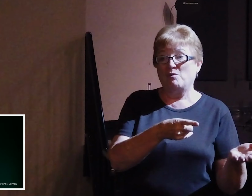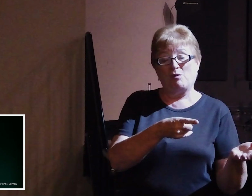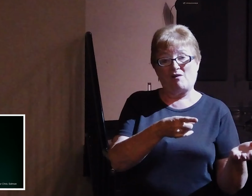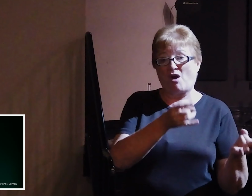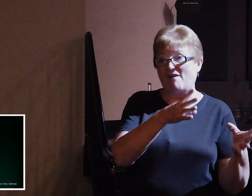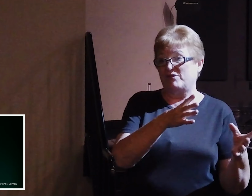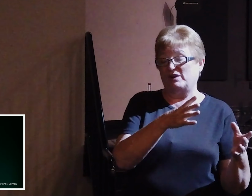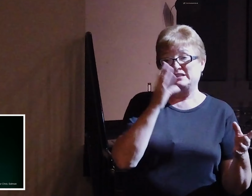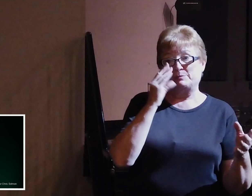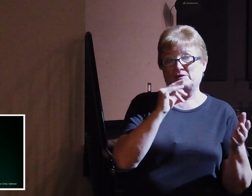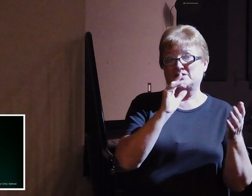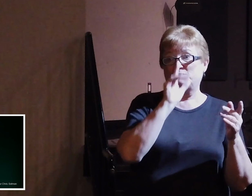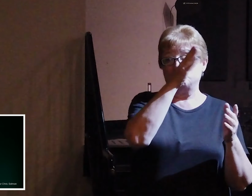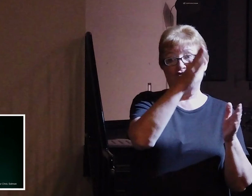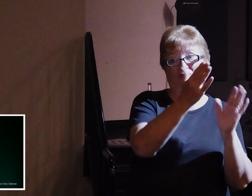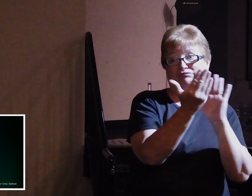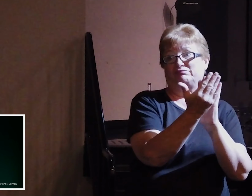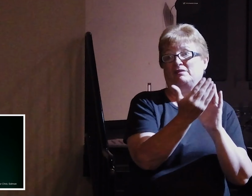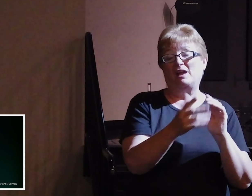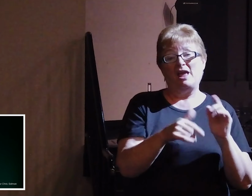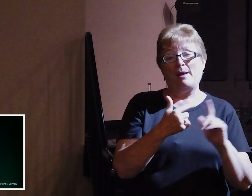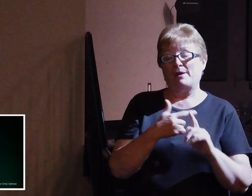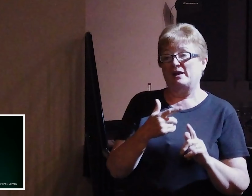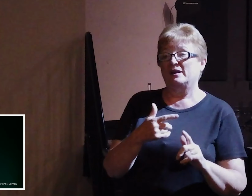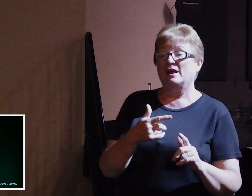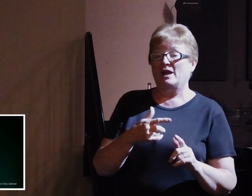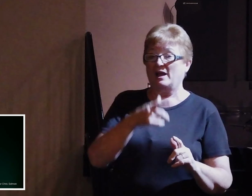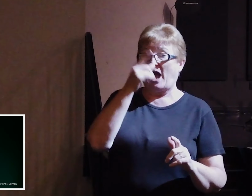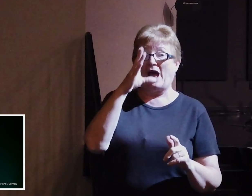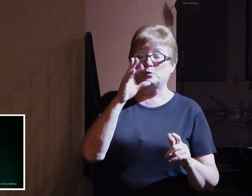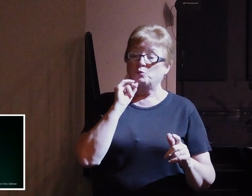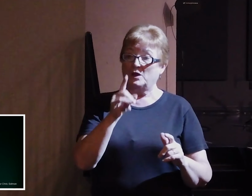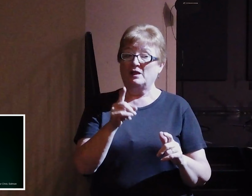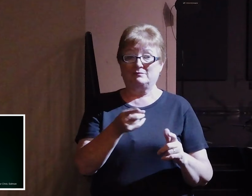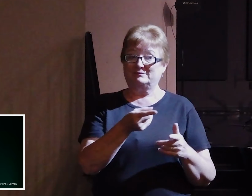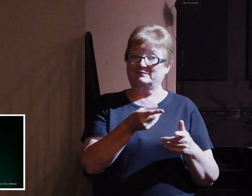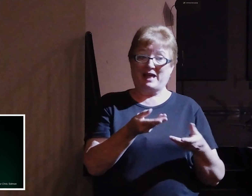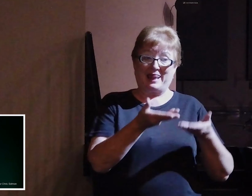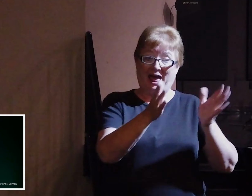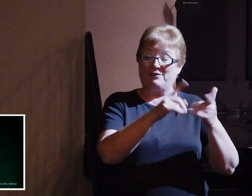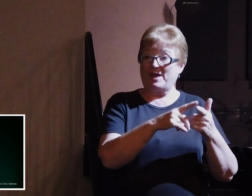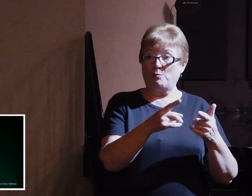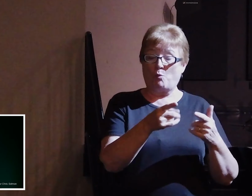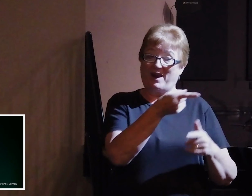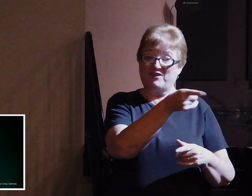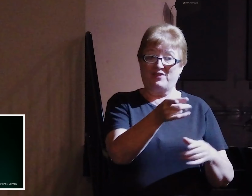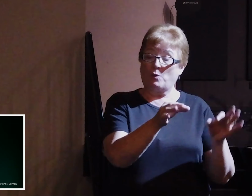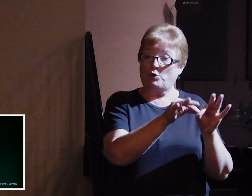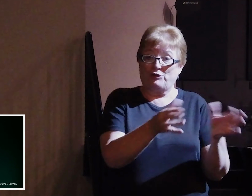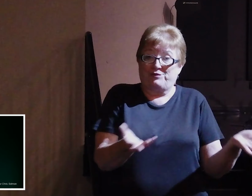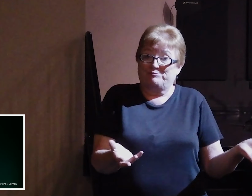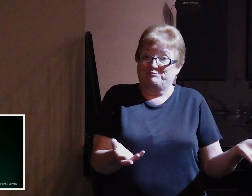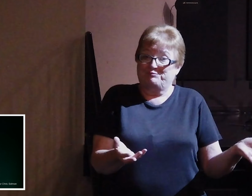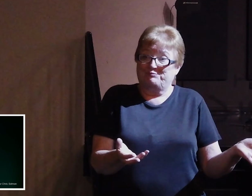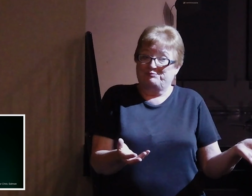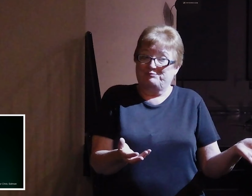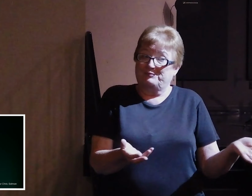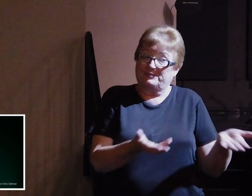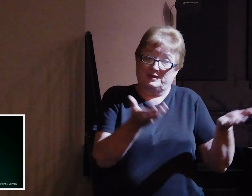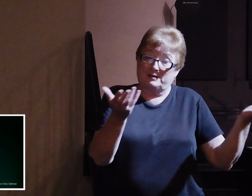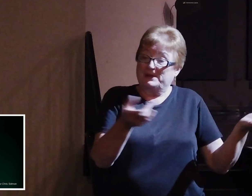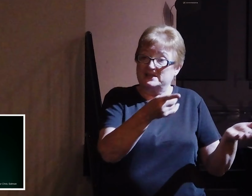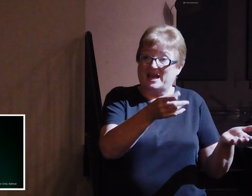the scales of justice in the end and will pay everyone according to their works. This allows us to endure suffering in a new way where we